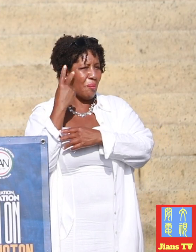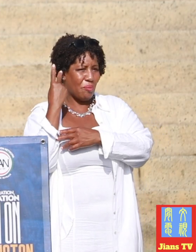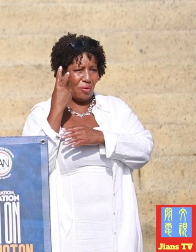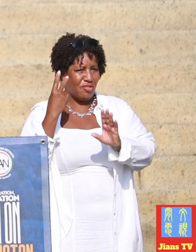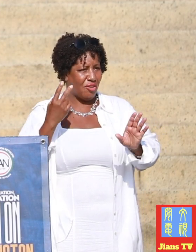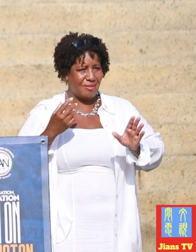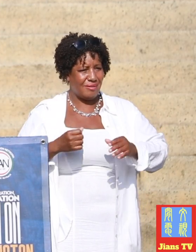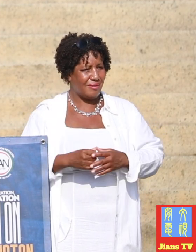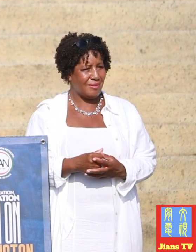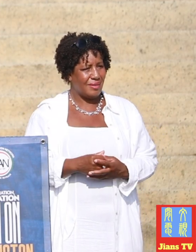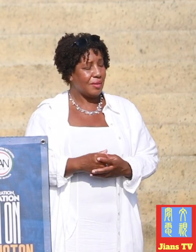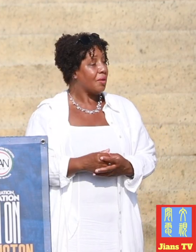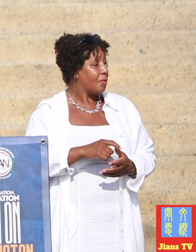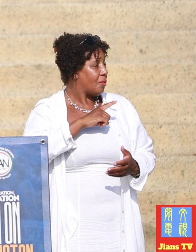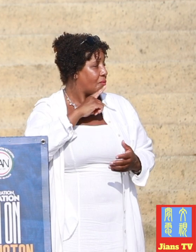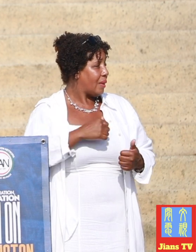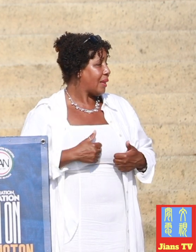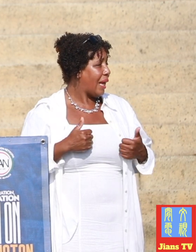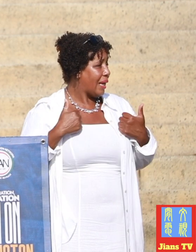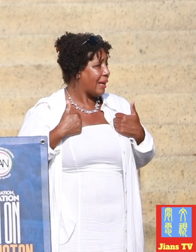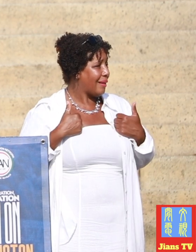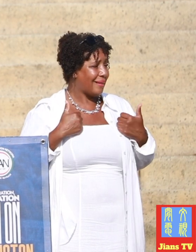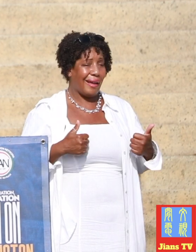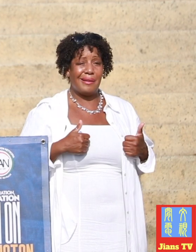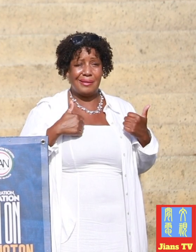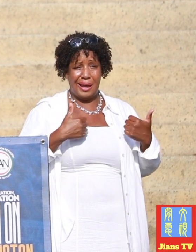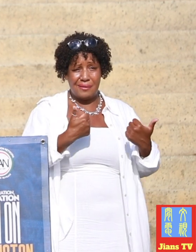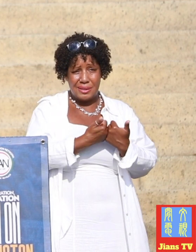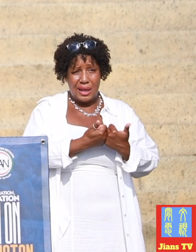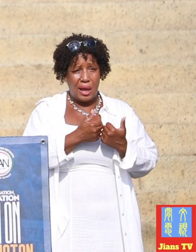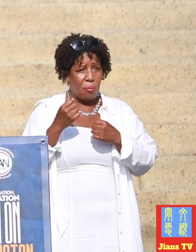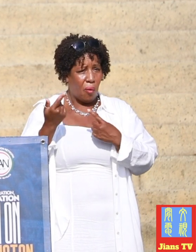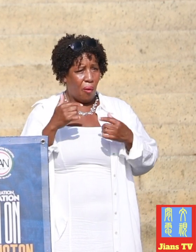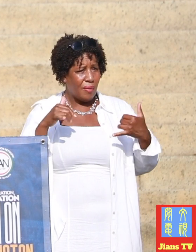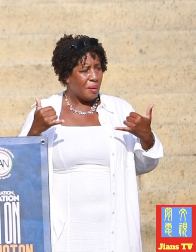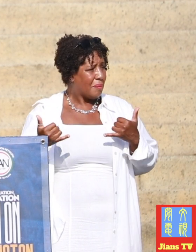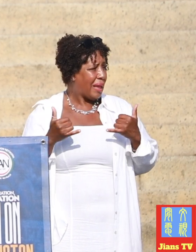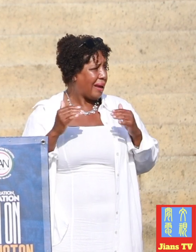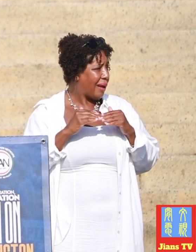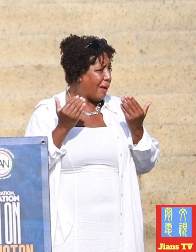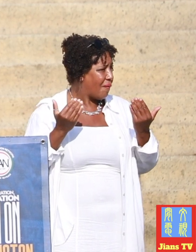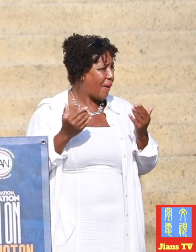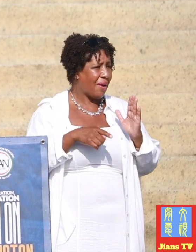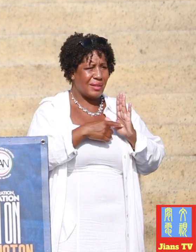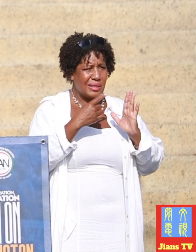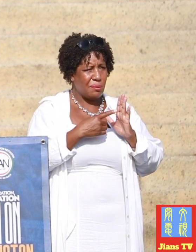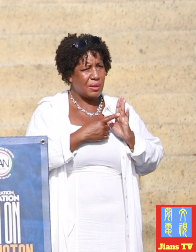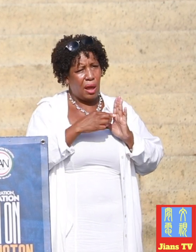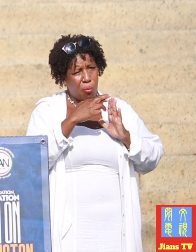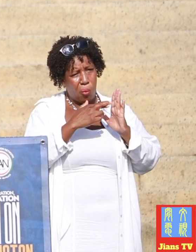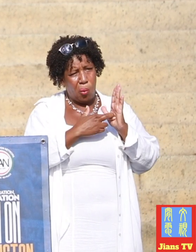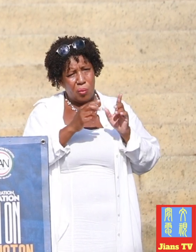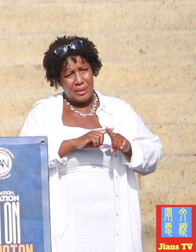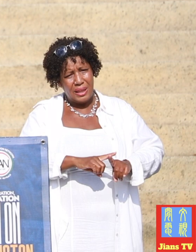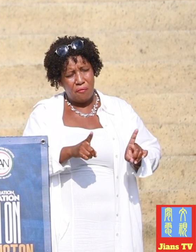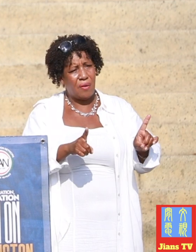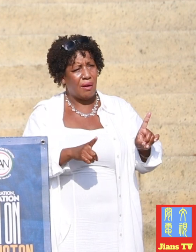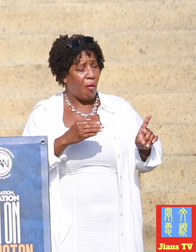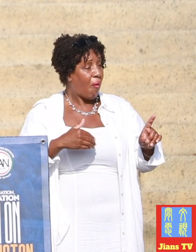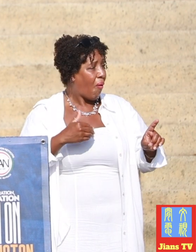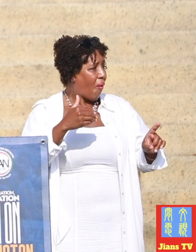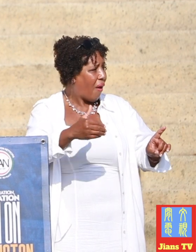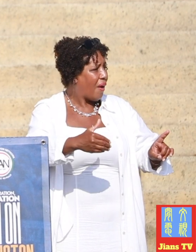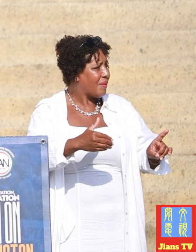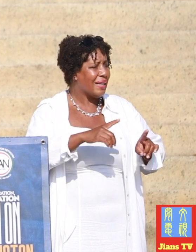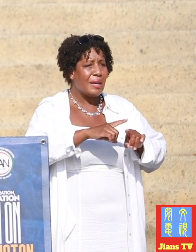commemoration. The reality, life is a game that we all play with unfair or sometimes even different rules. Too often,